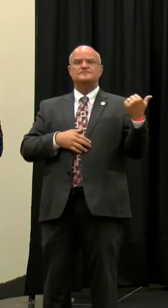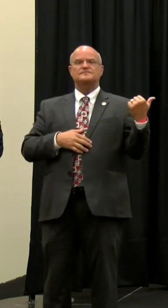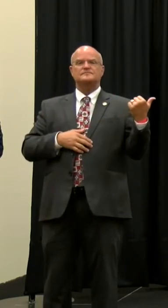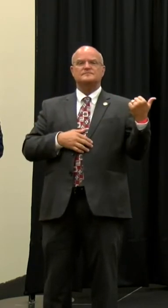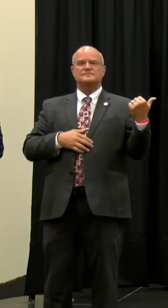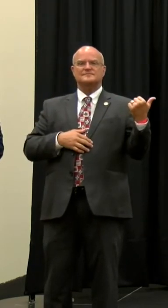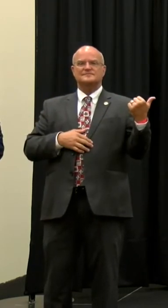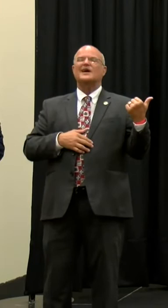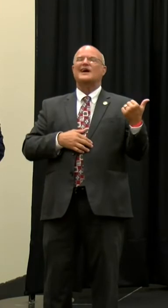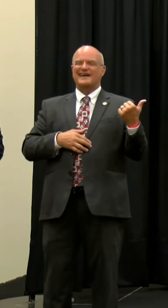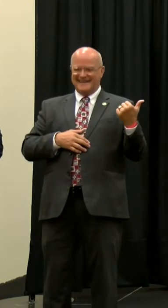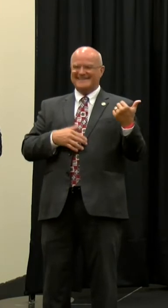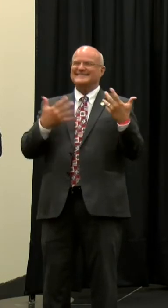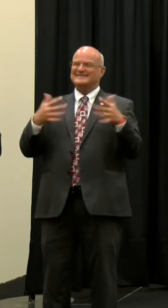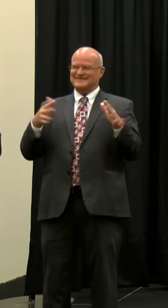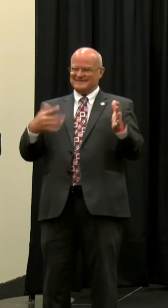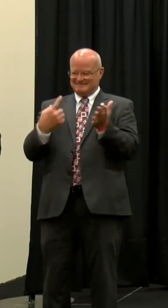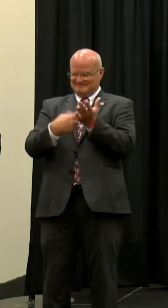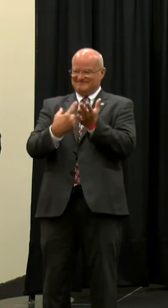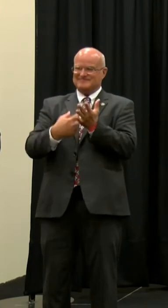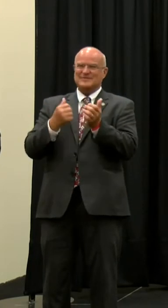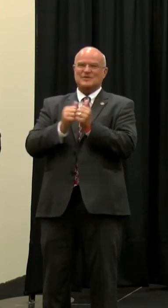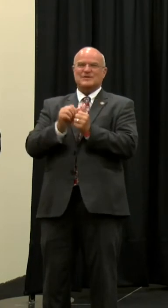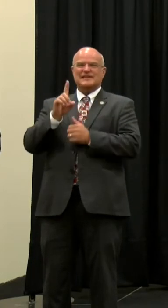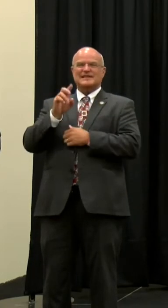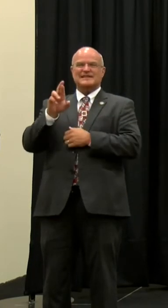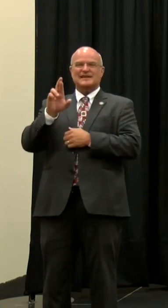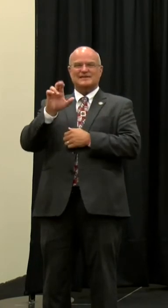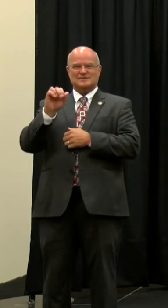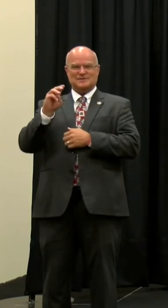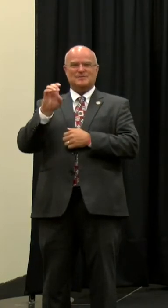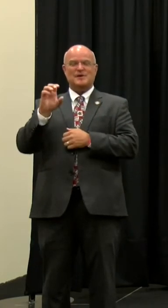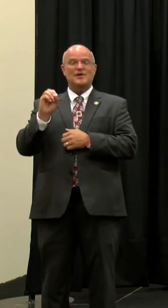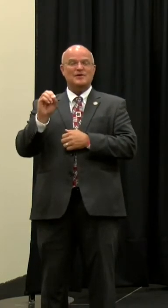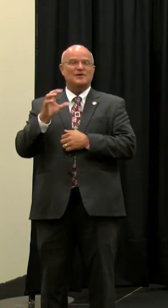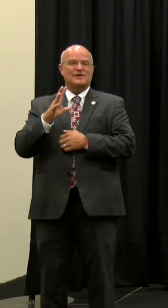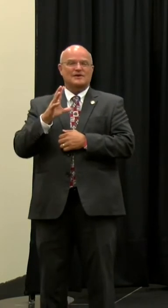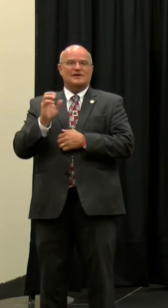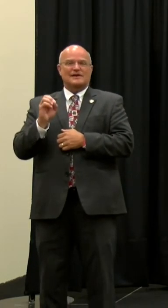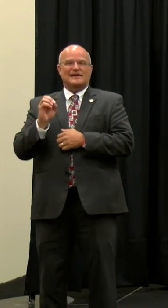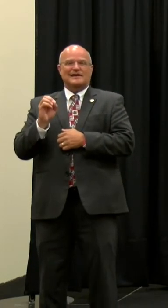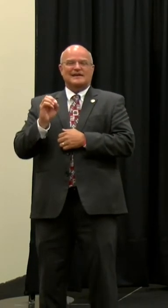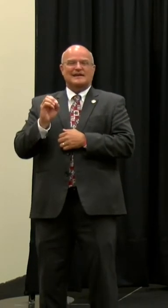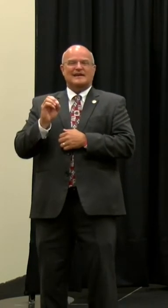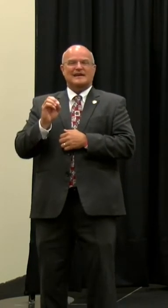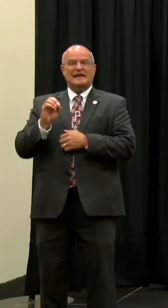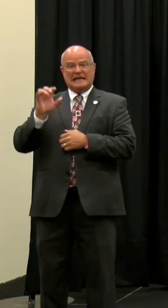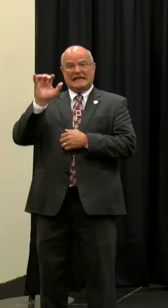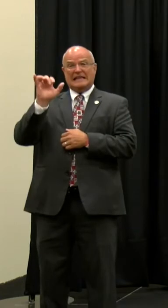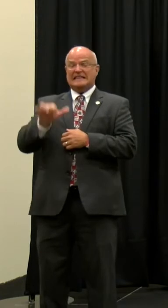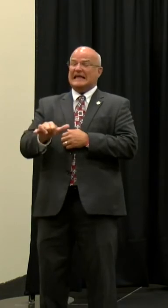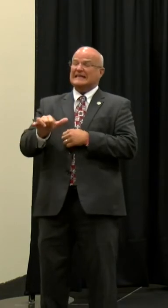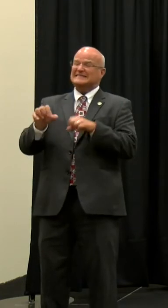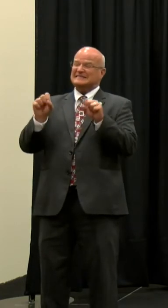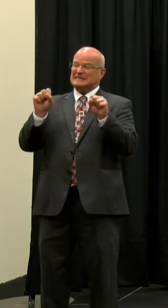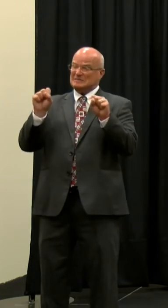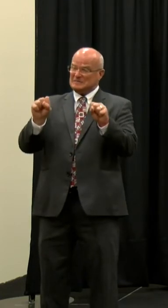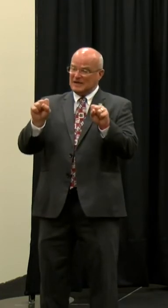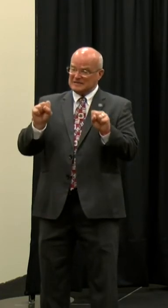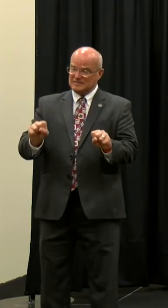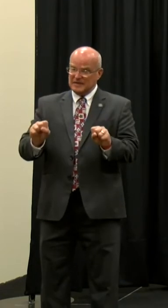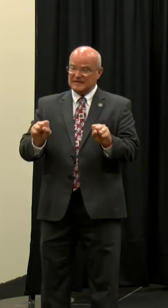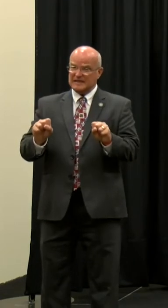We've actually had that conversation with Dr. Romero, and that is a